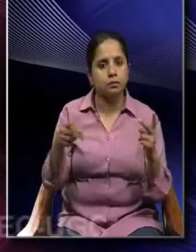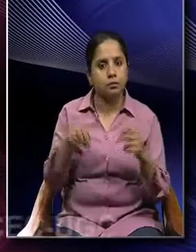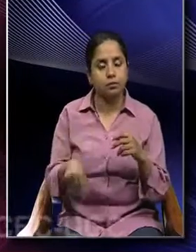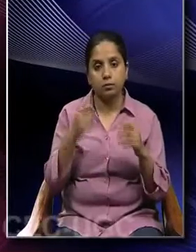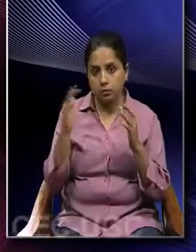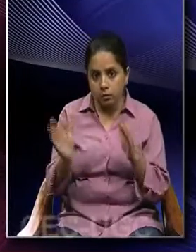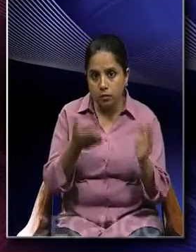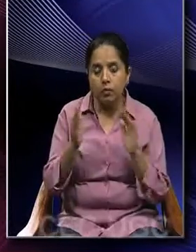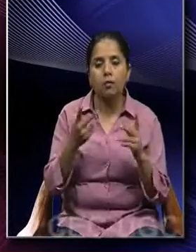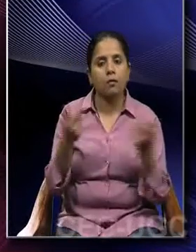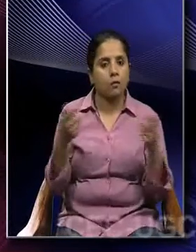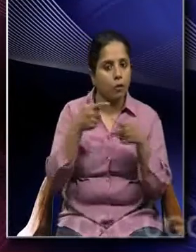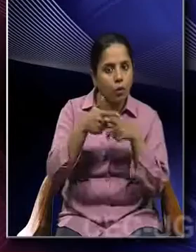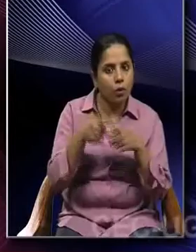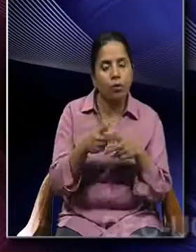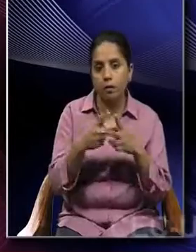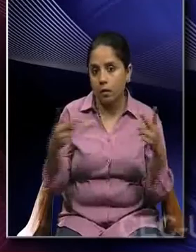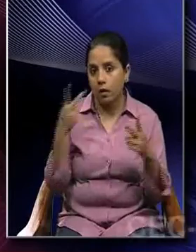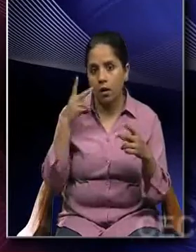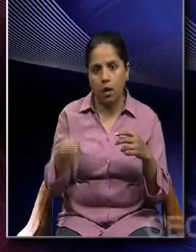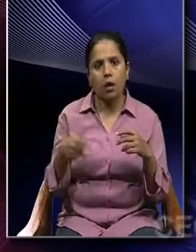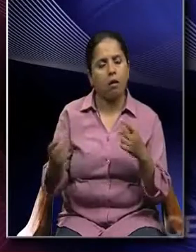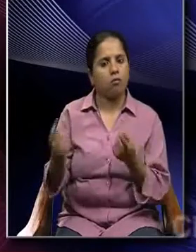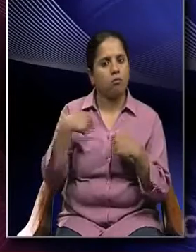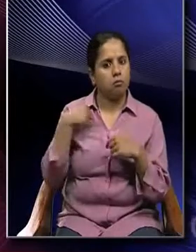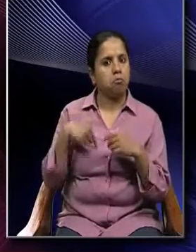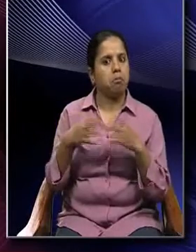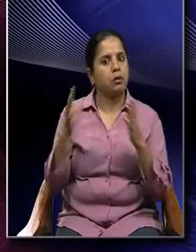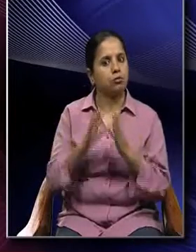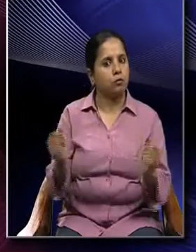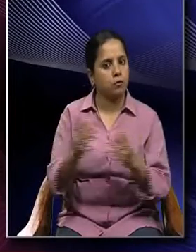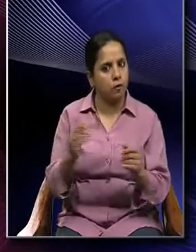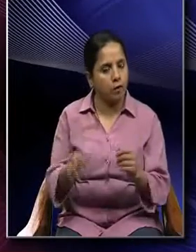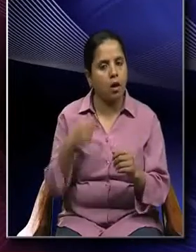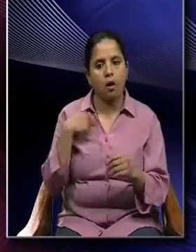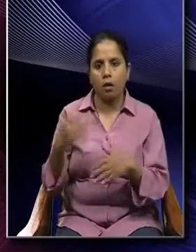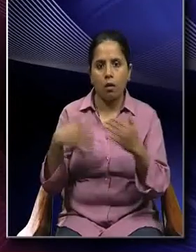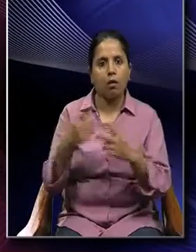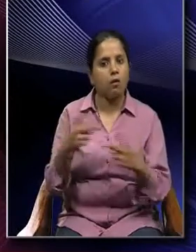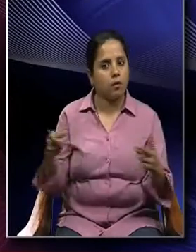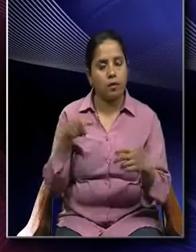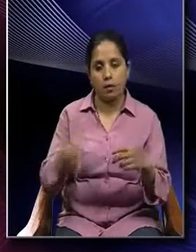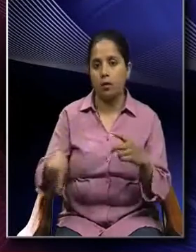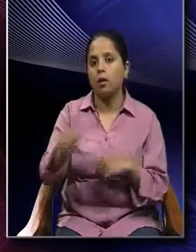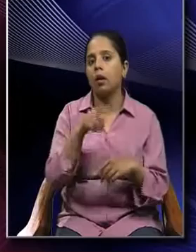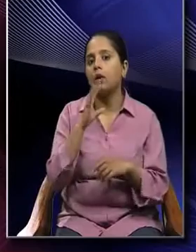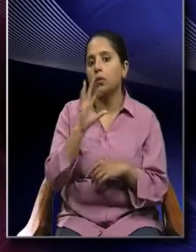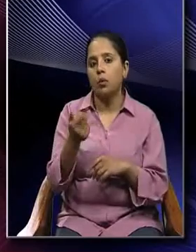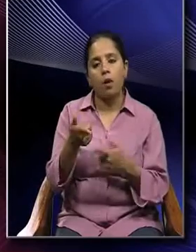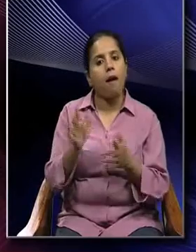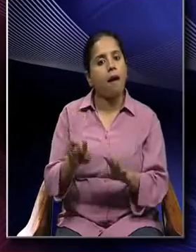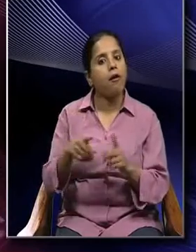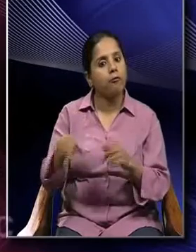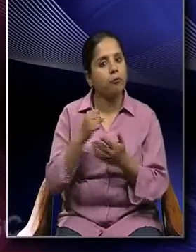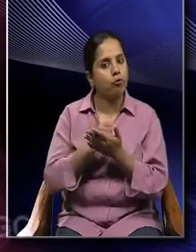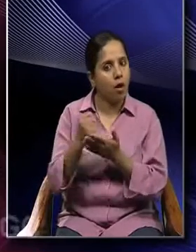of conflicts come to us, and we keep on resolving them, we keep on solving them. This is what is there in